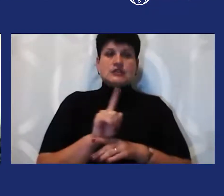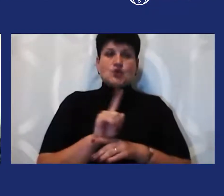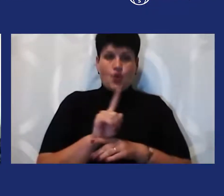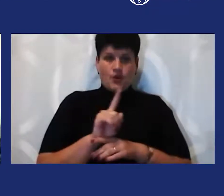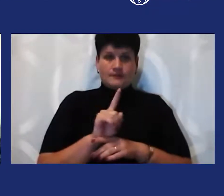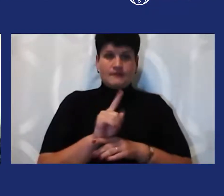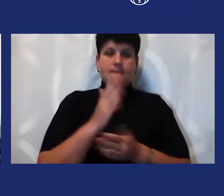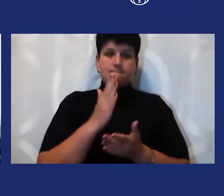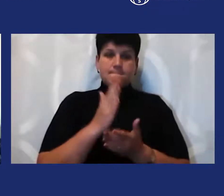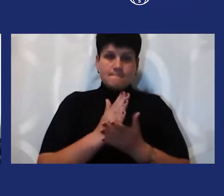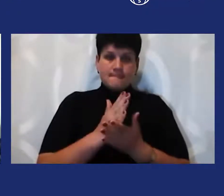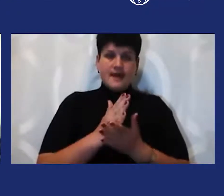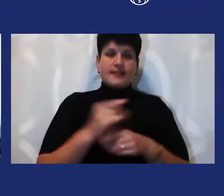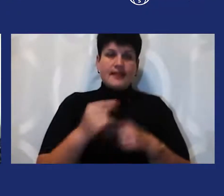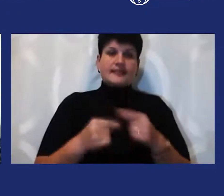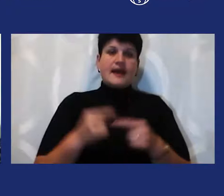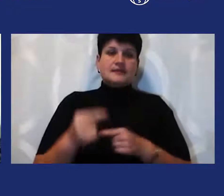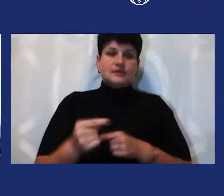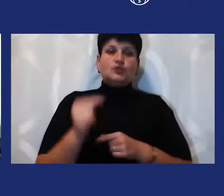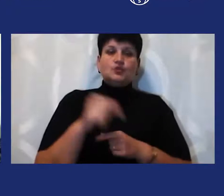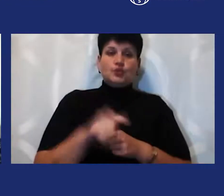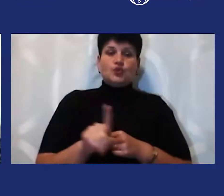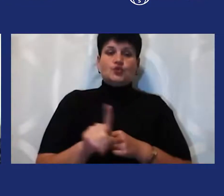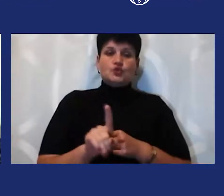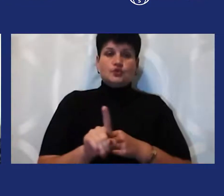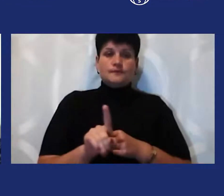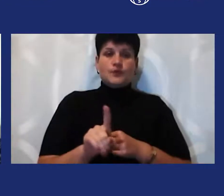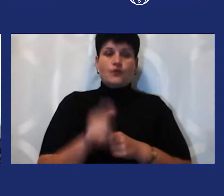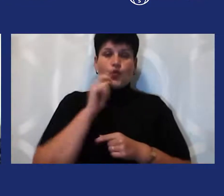uncertainty and lack of understanding of new